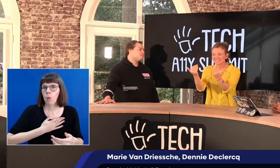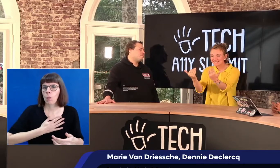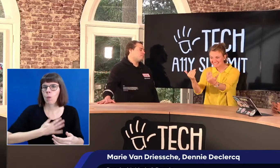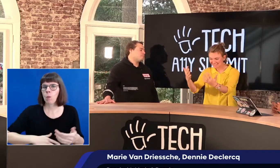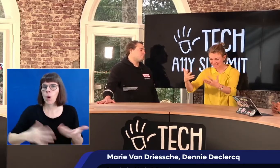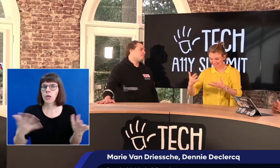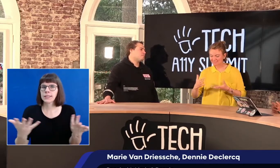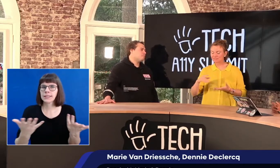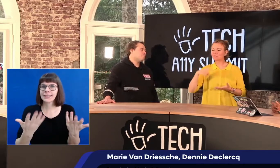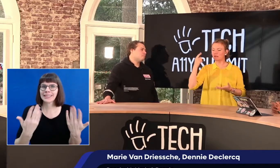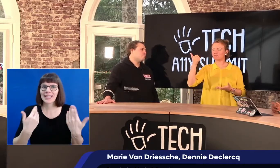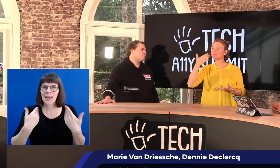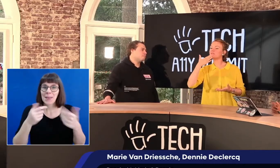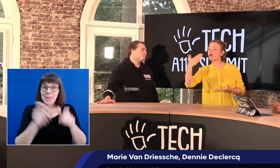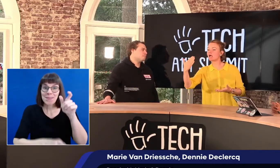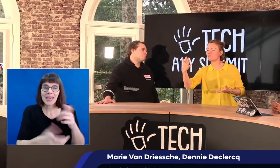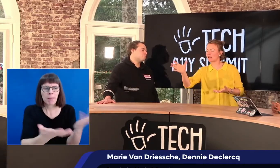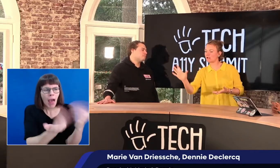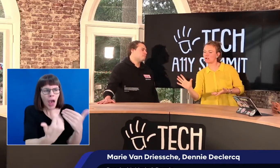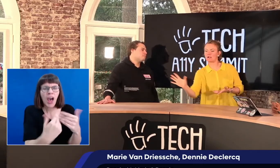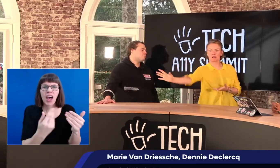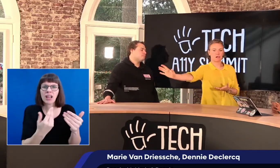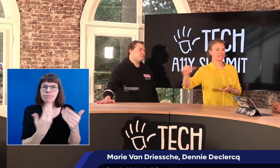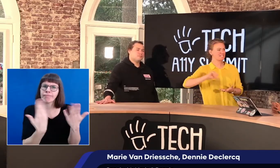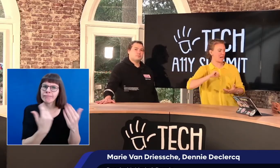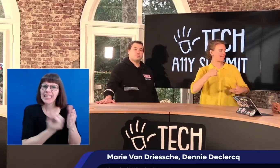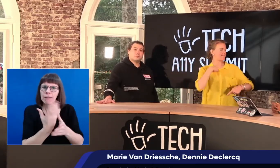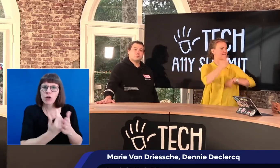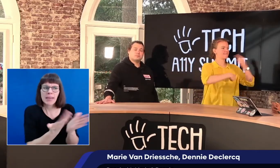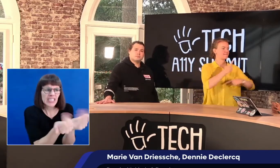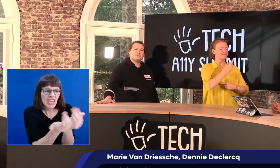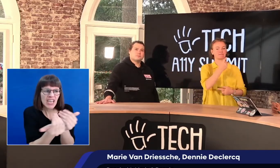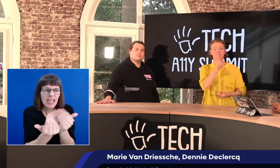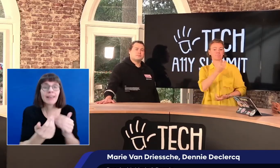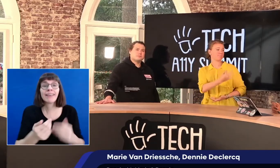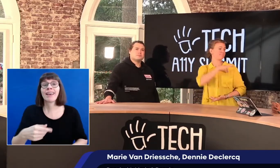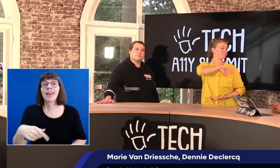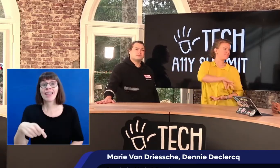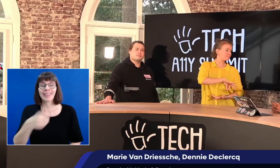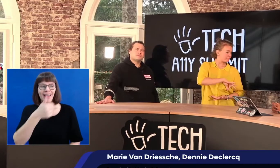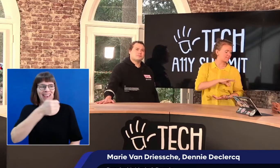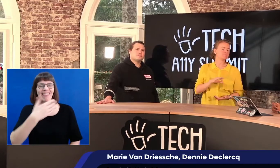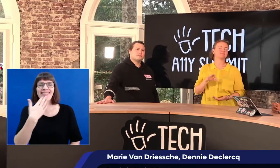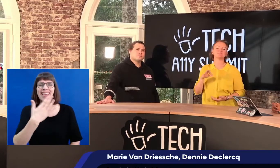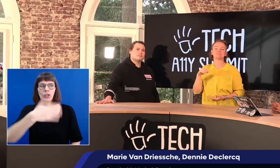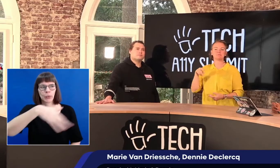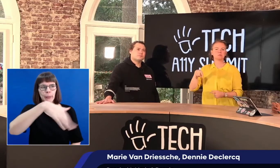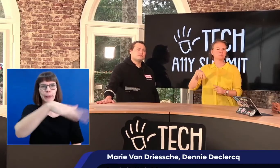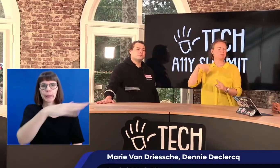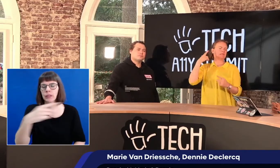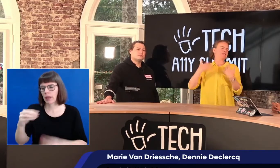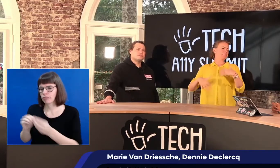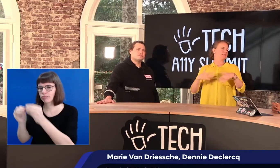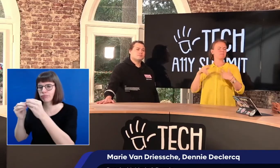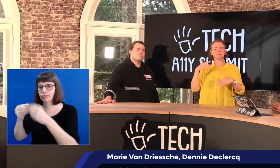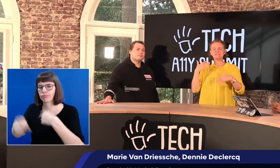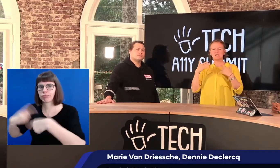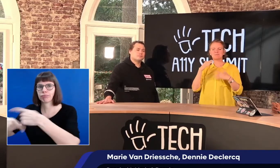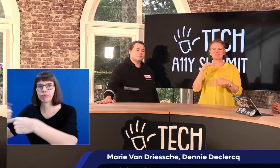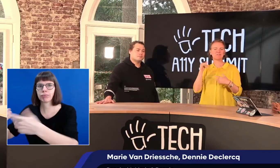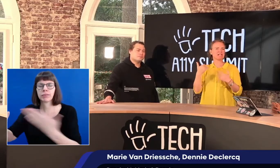to be the resource and give information, and then you get a thank you, and then you're pushed away, and they develop on themselves and take the advantage from